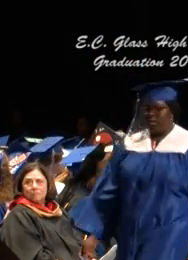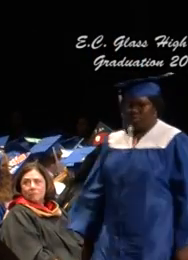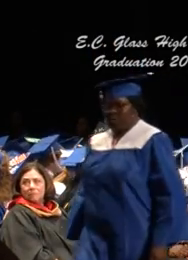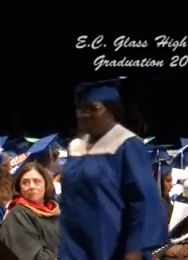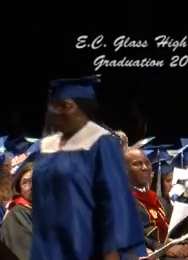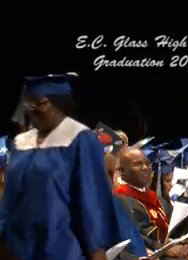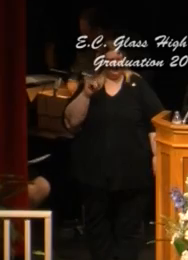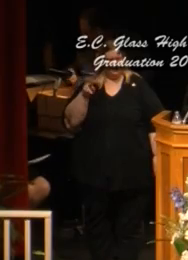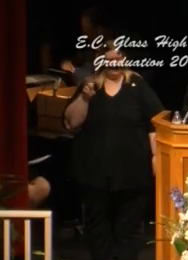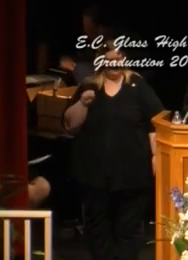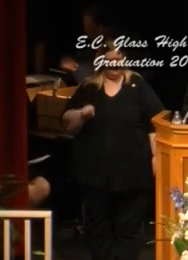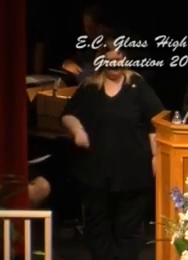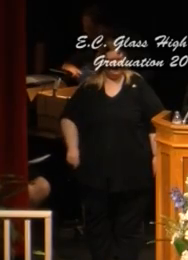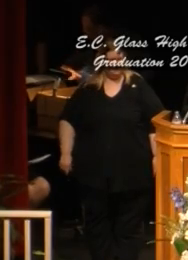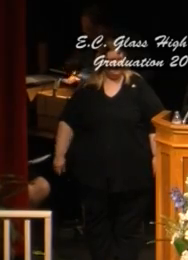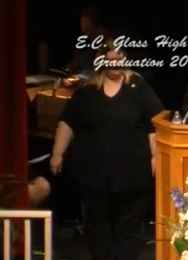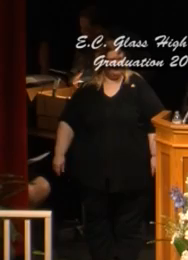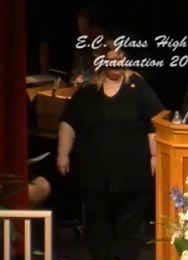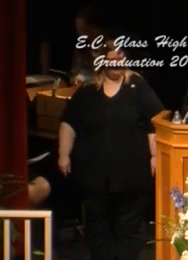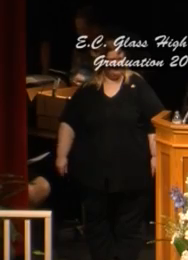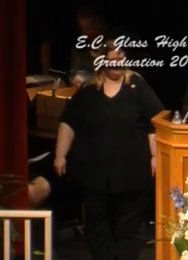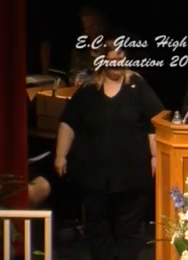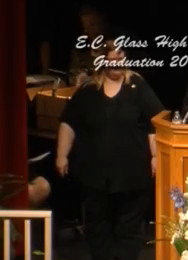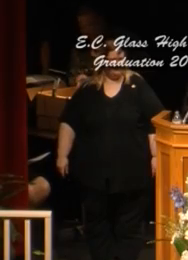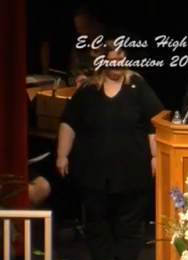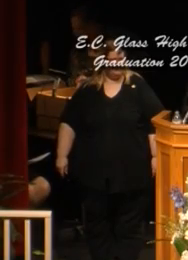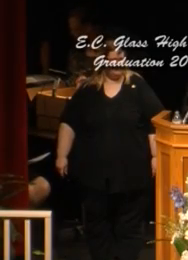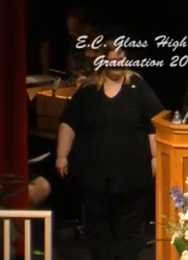Terrence Ramon Jones.